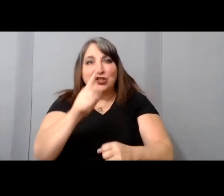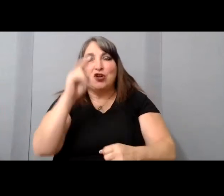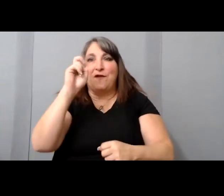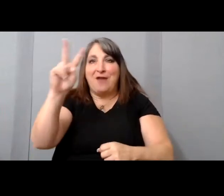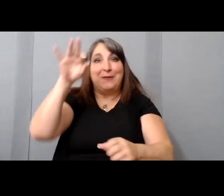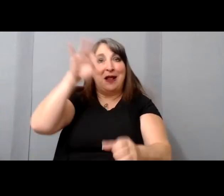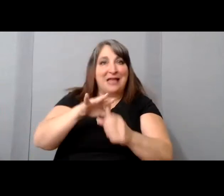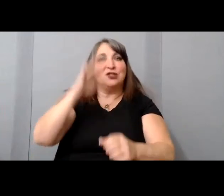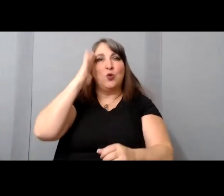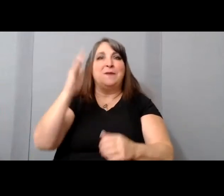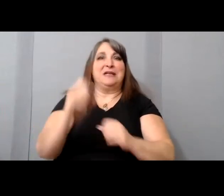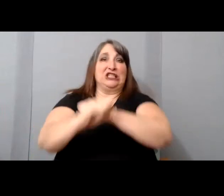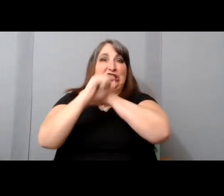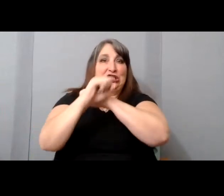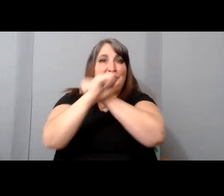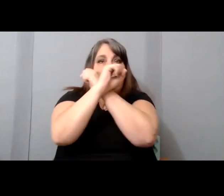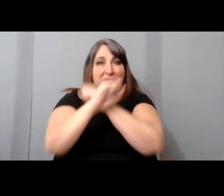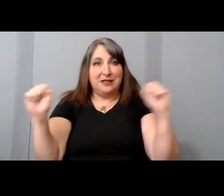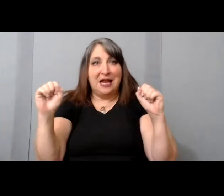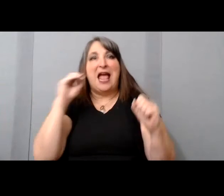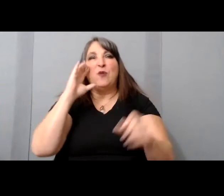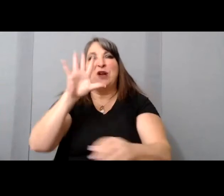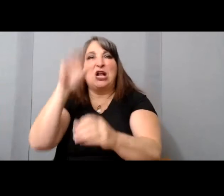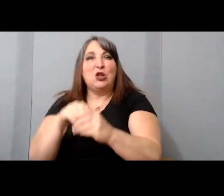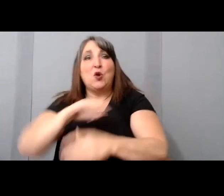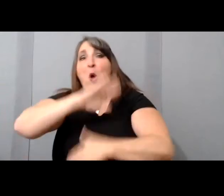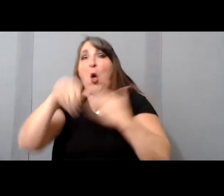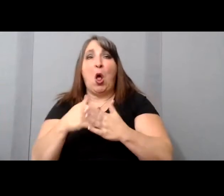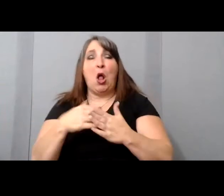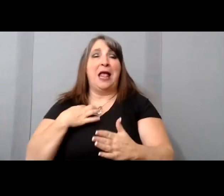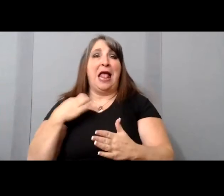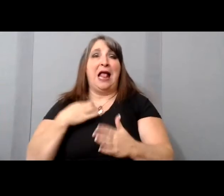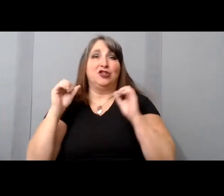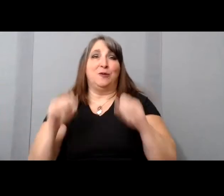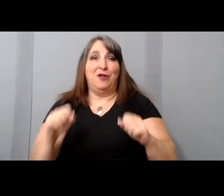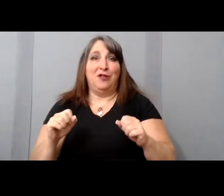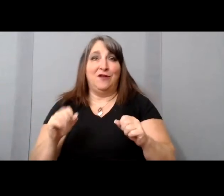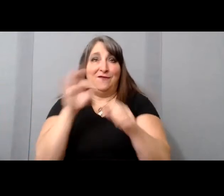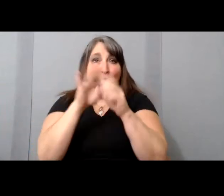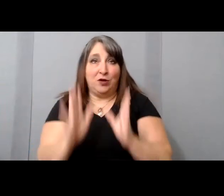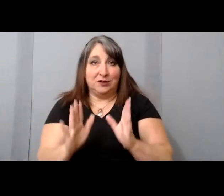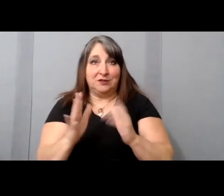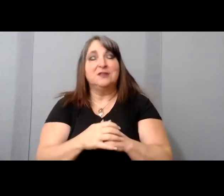but accessible and inclusive of all eligible voters. So just as a refresher, we